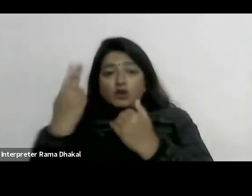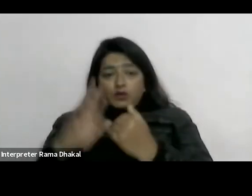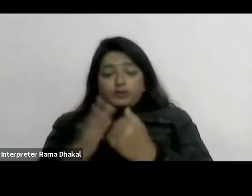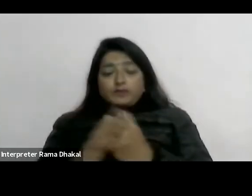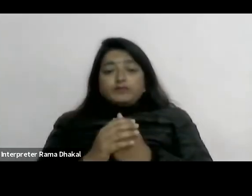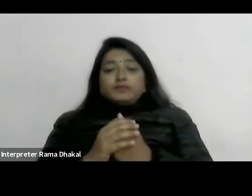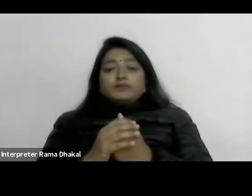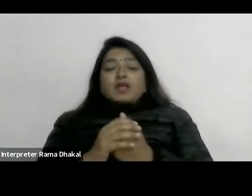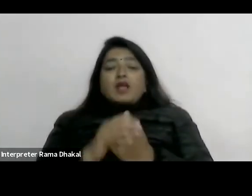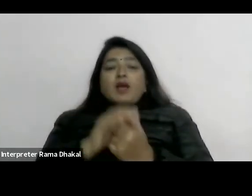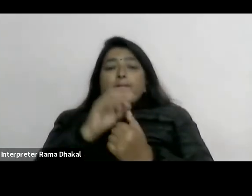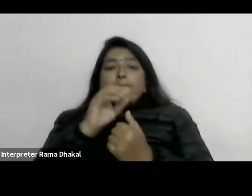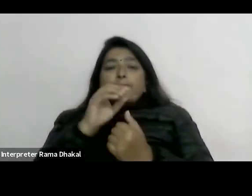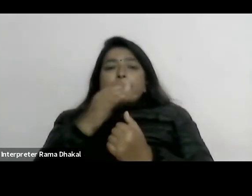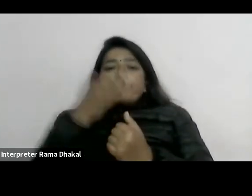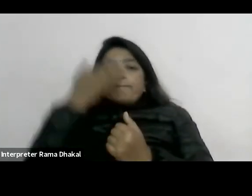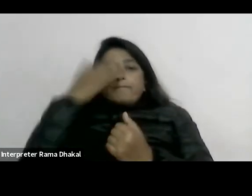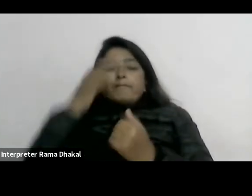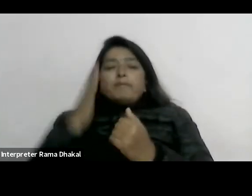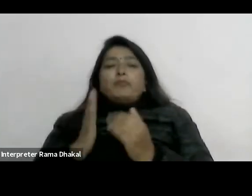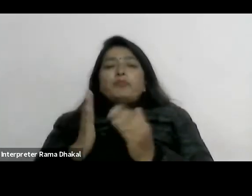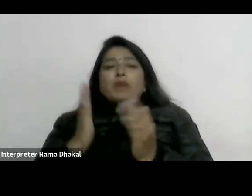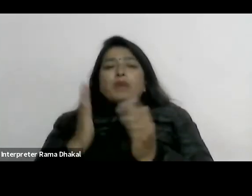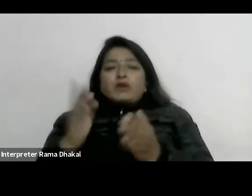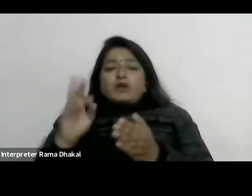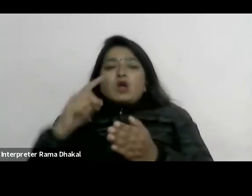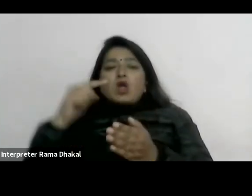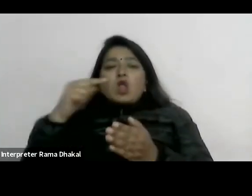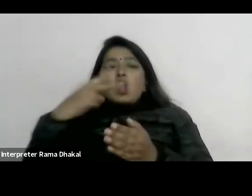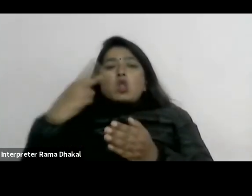in Bangkok and in Nairobi.